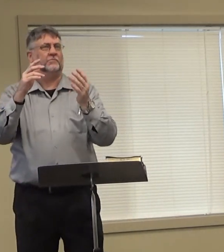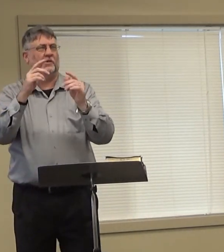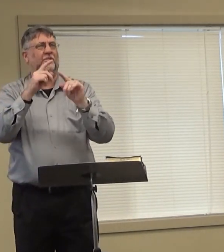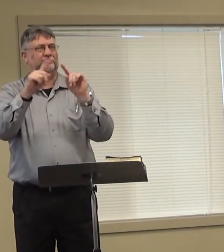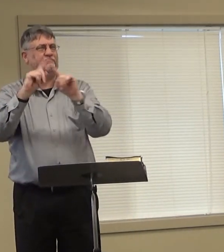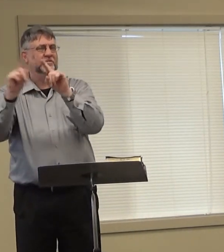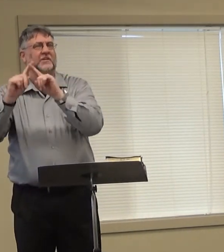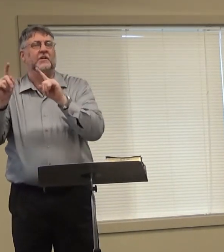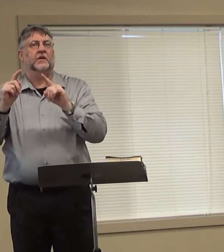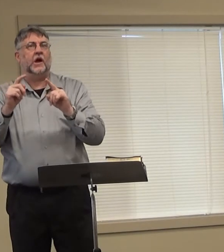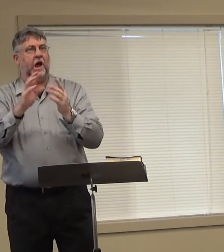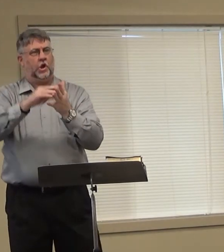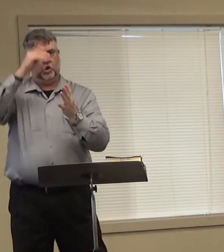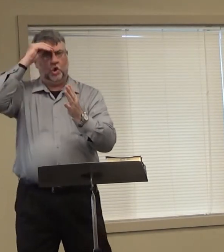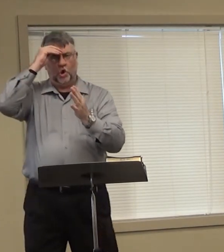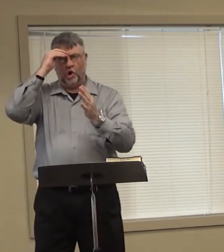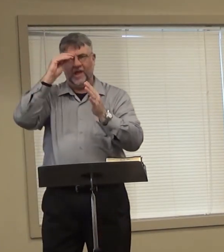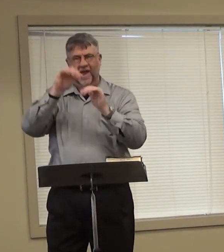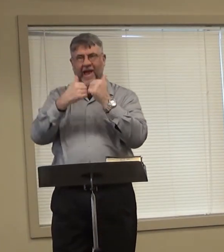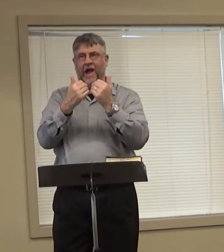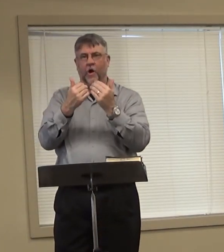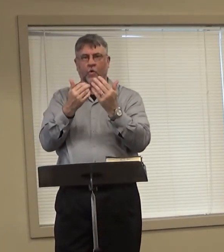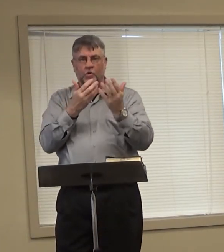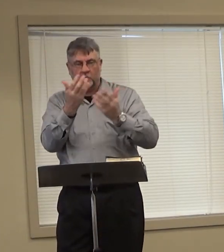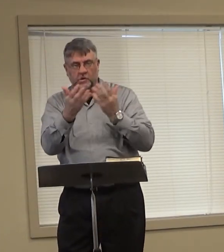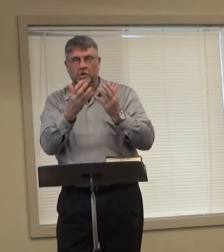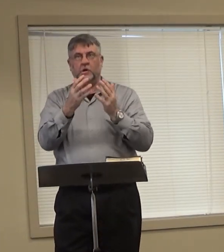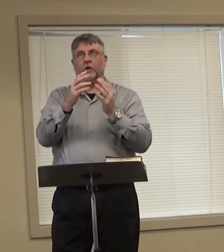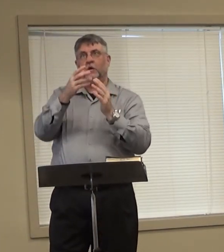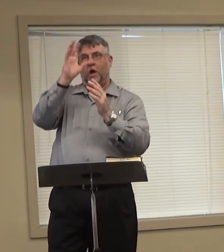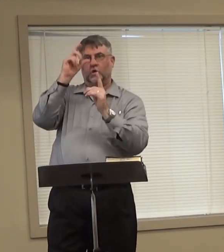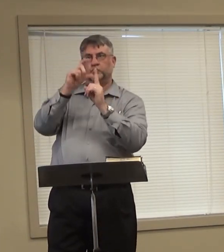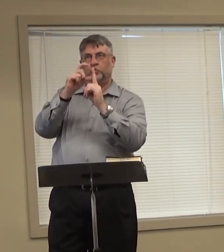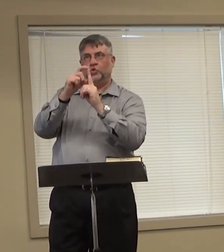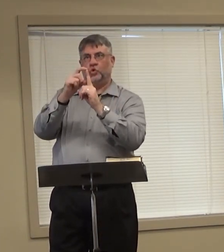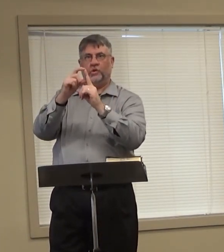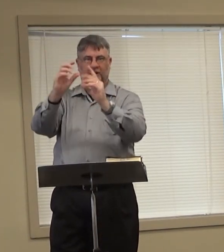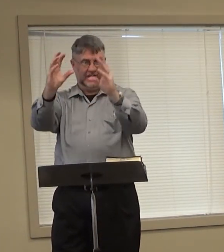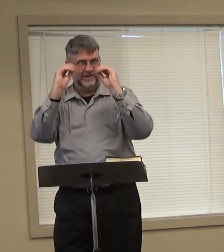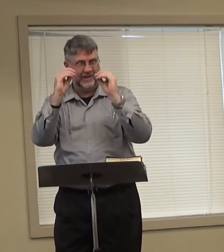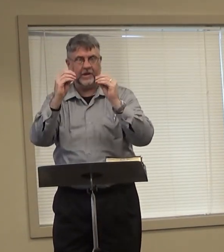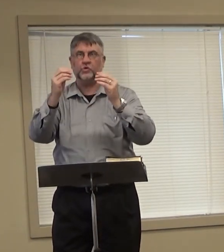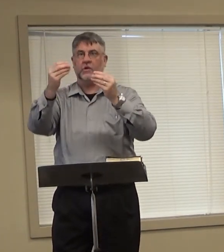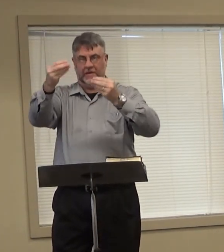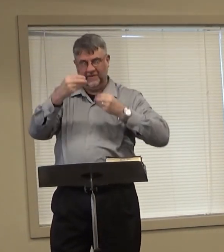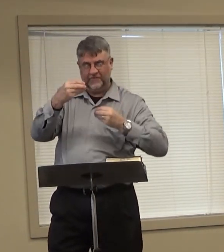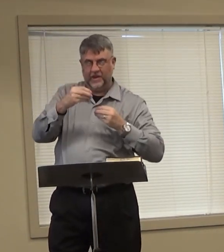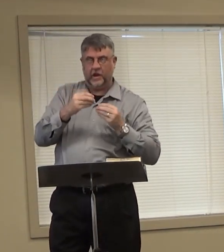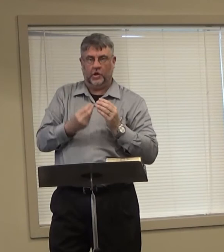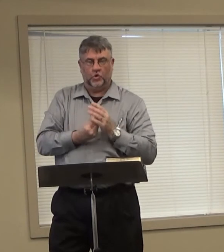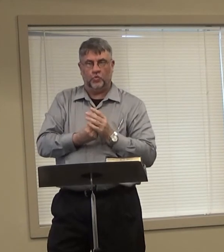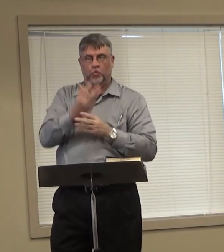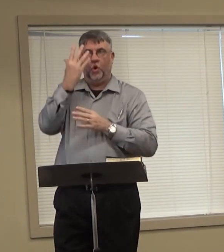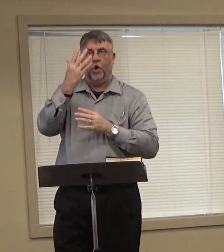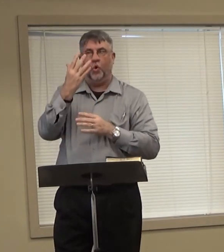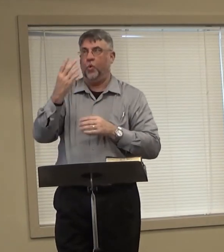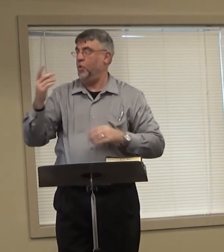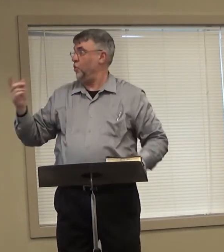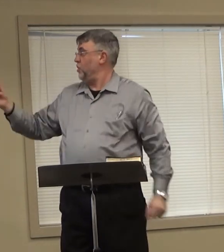and to show them the glory of God. He does all these different kinds of works in our lives and He gives us His word